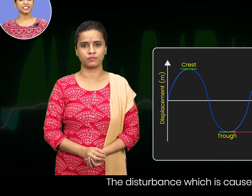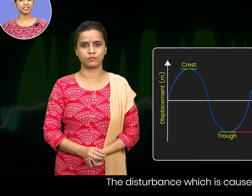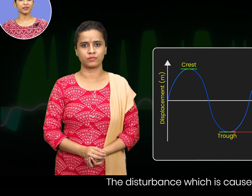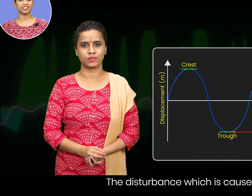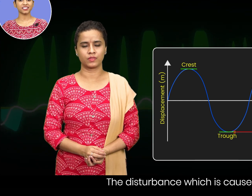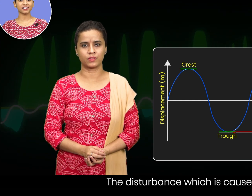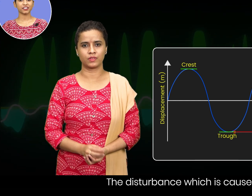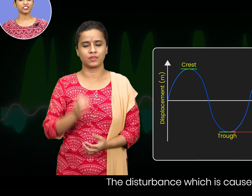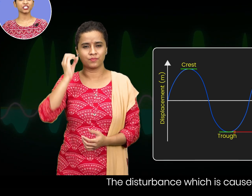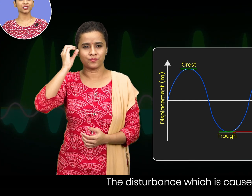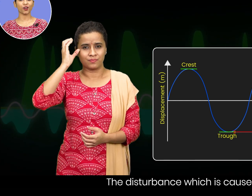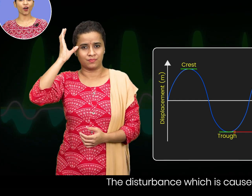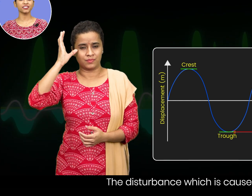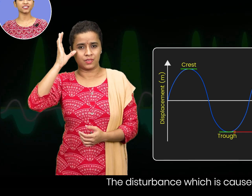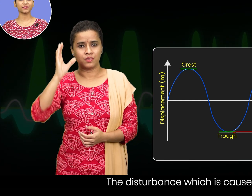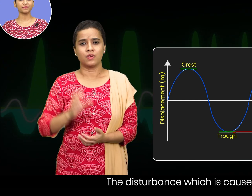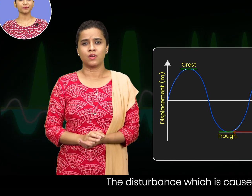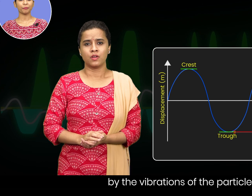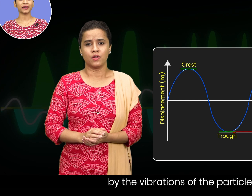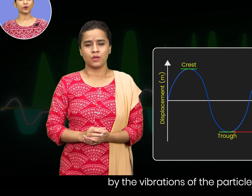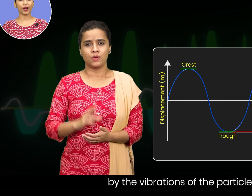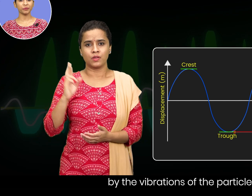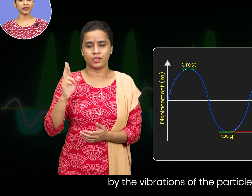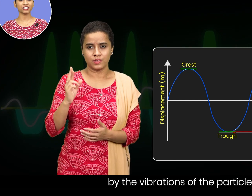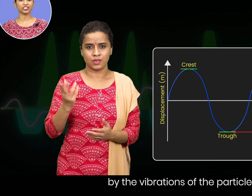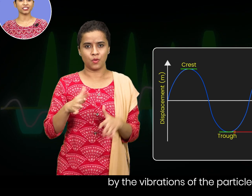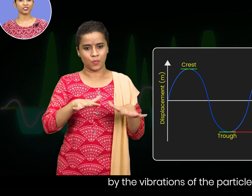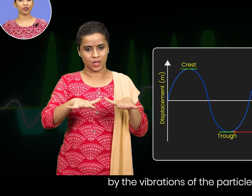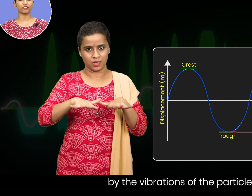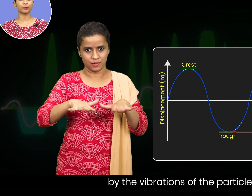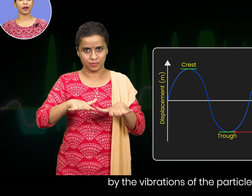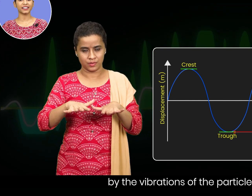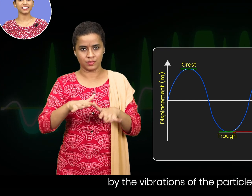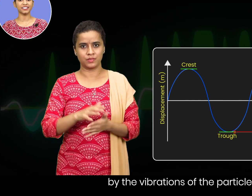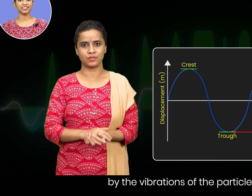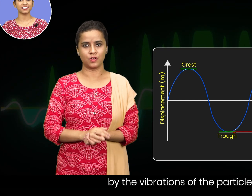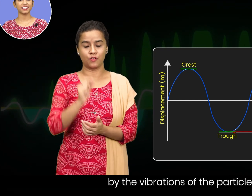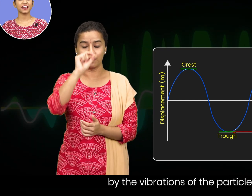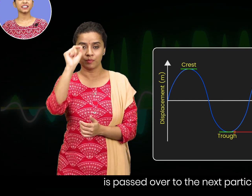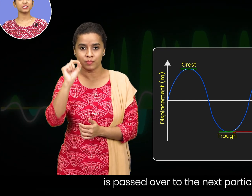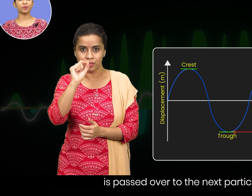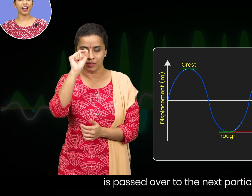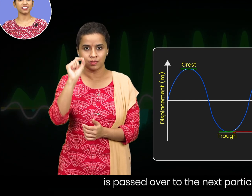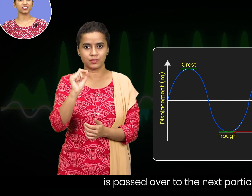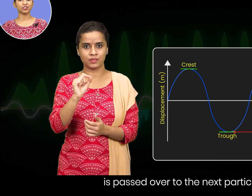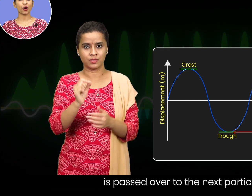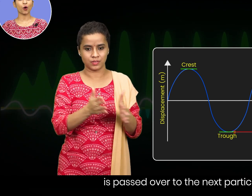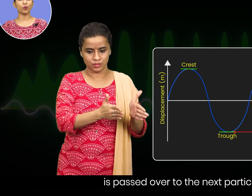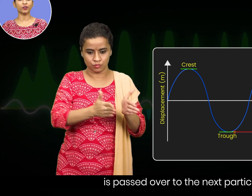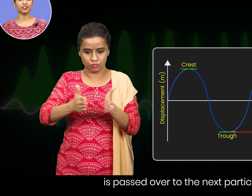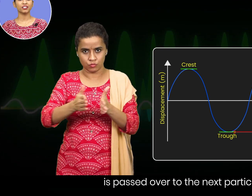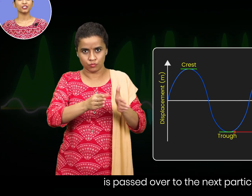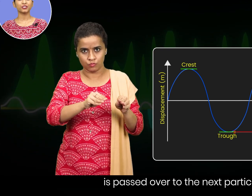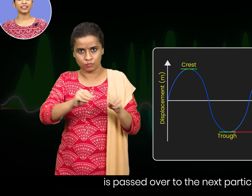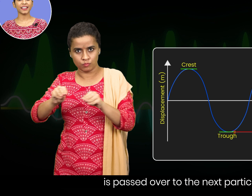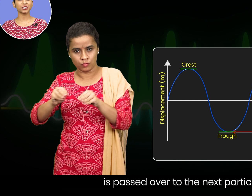The disturbance which is caused by the vibrations of the particles is passed